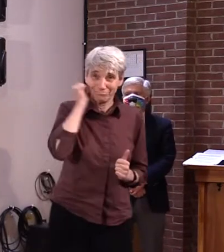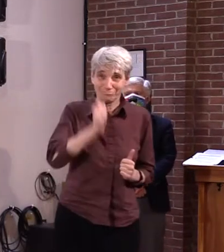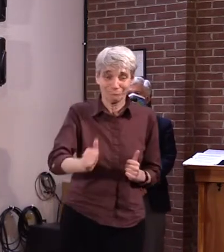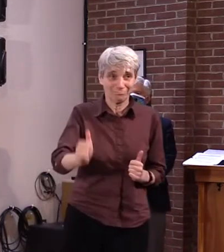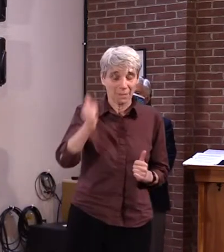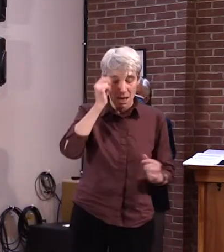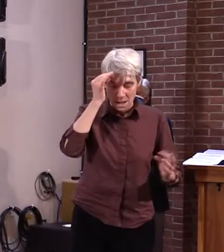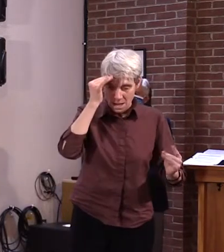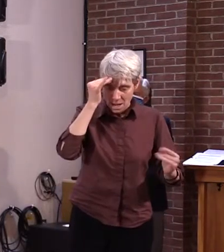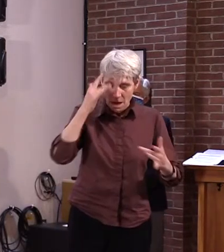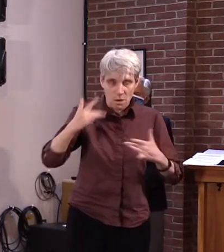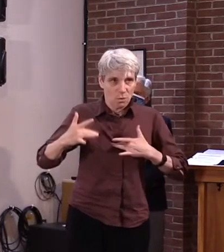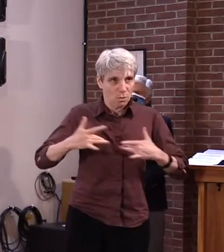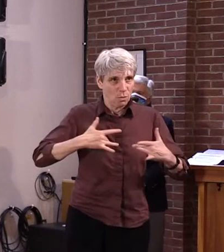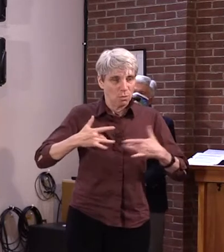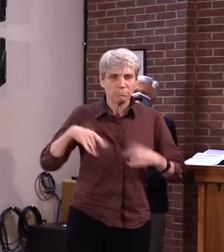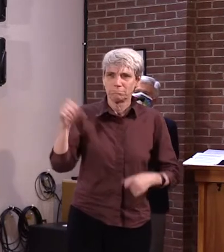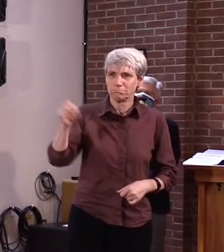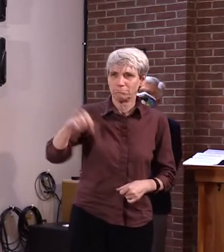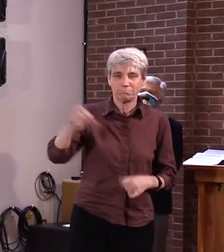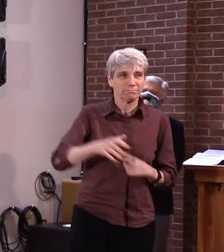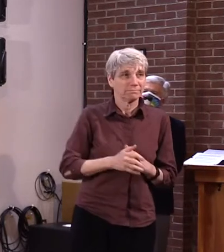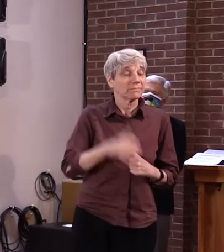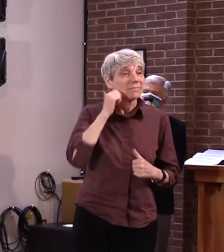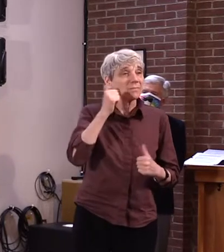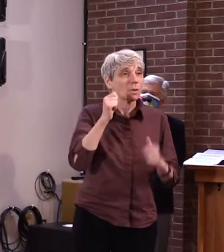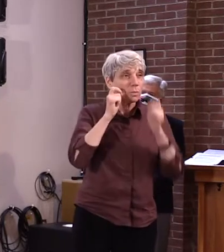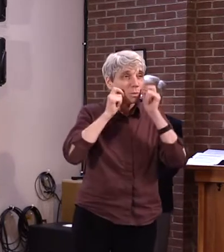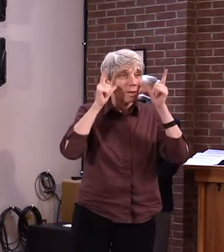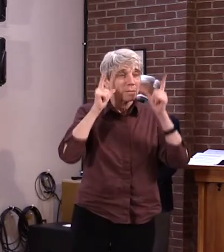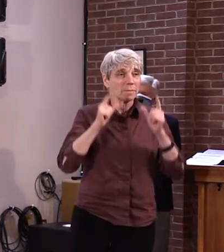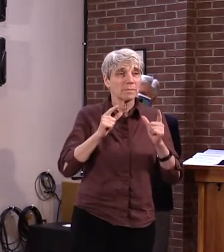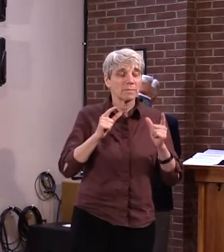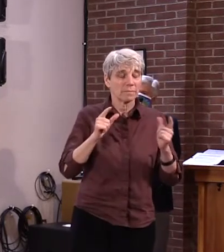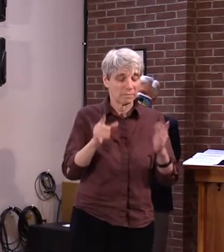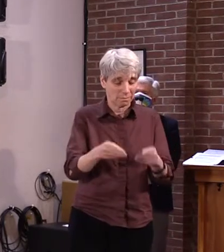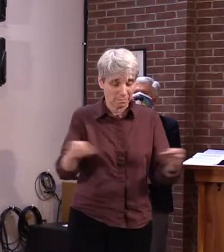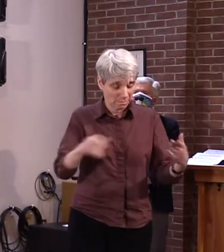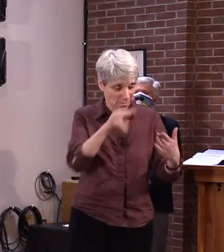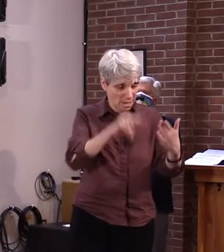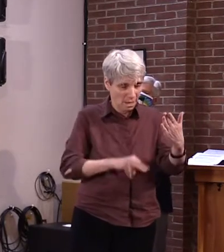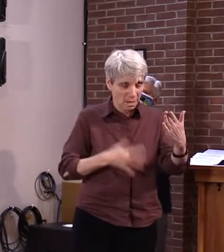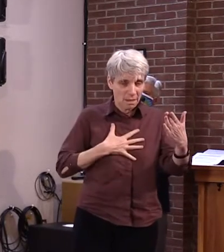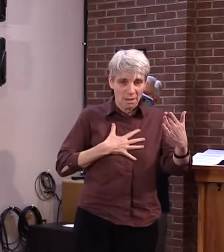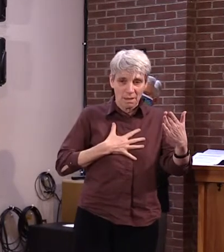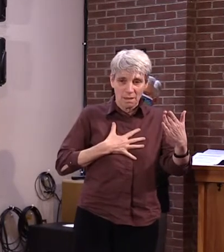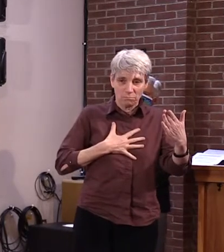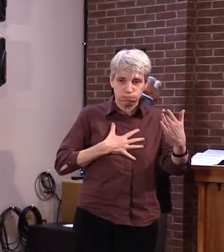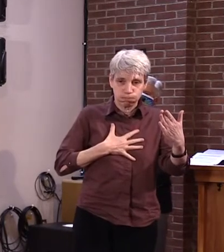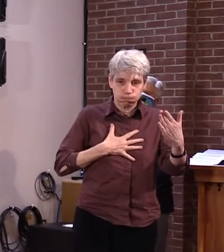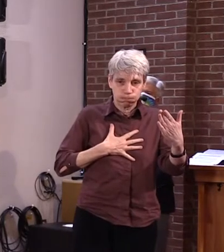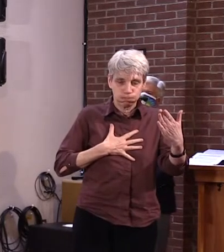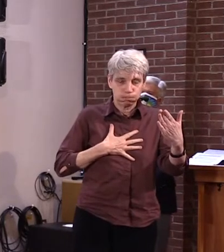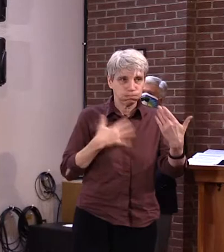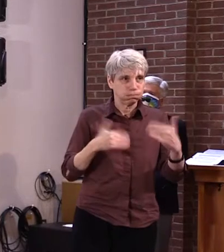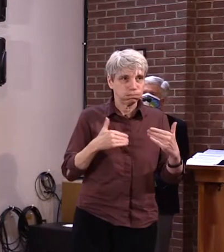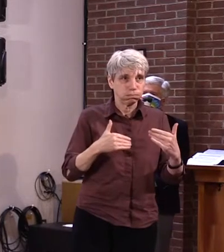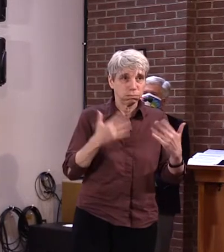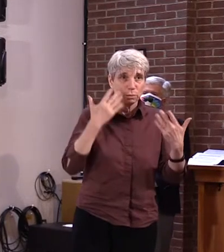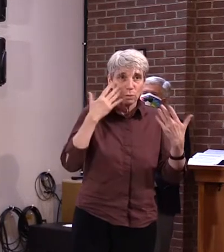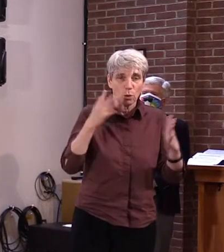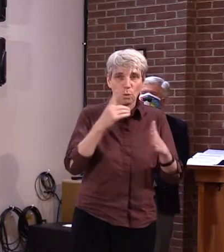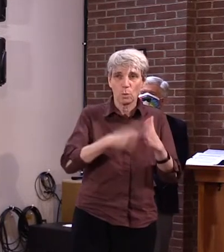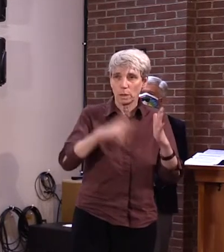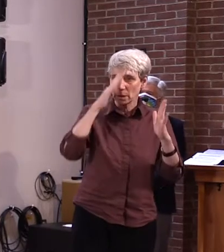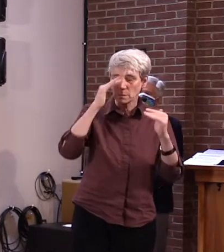I wake up and I read the reports and wait with bated breath as to what I'm going to find.